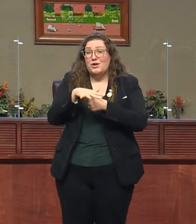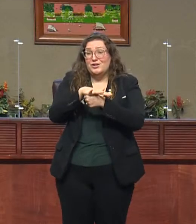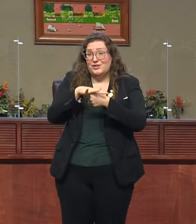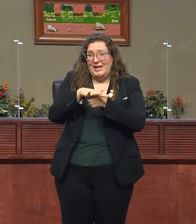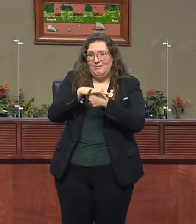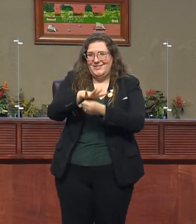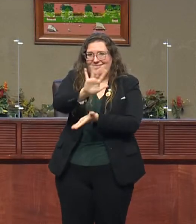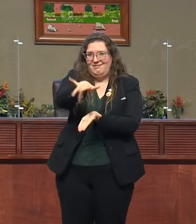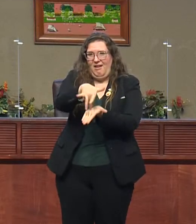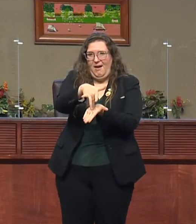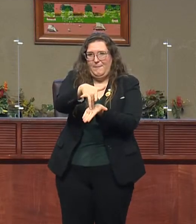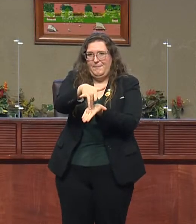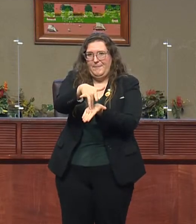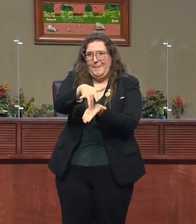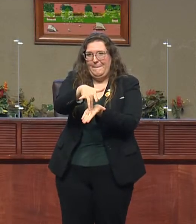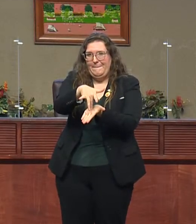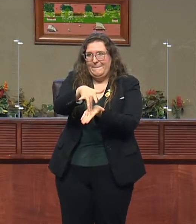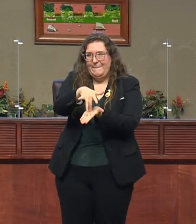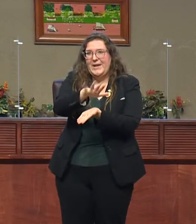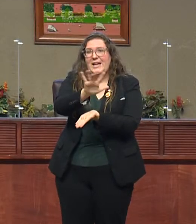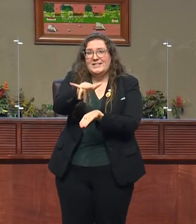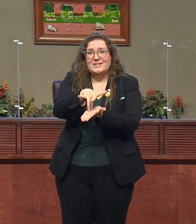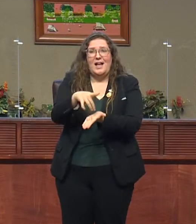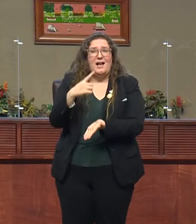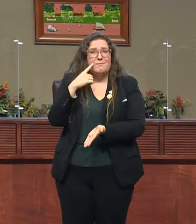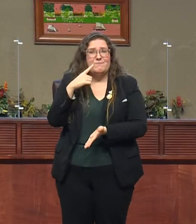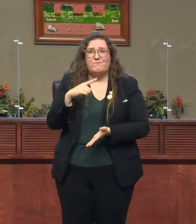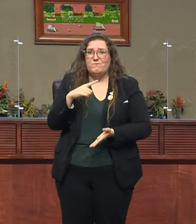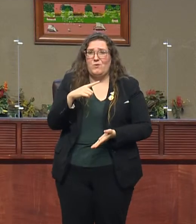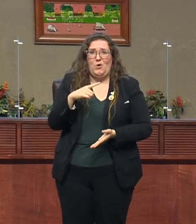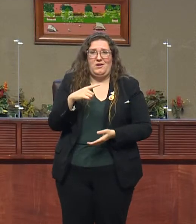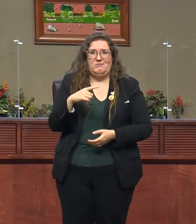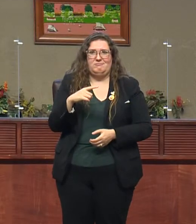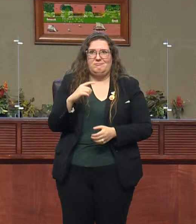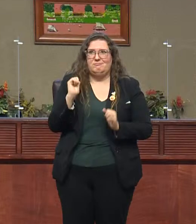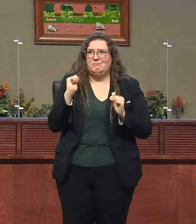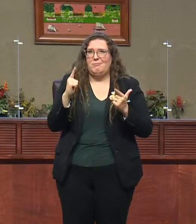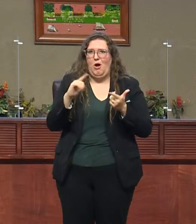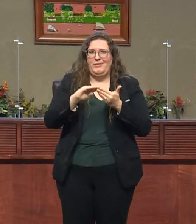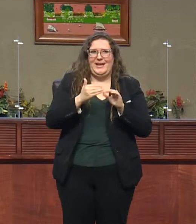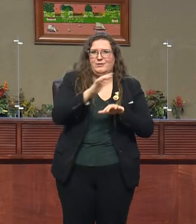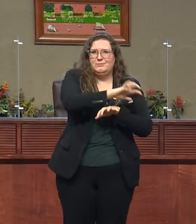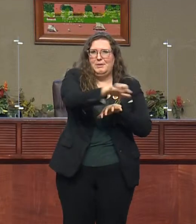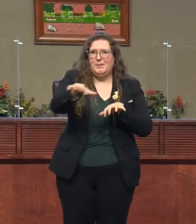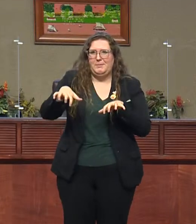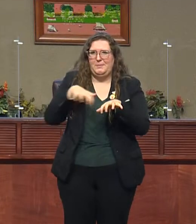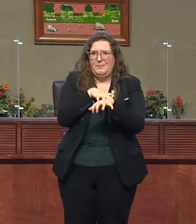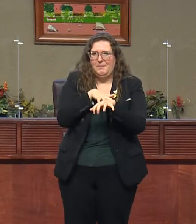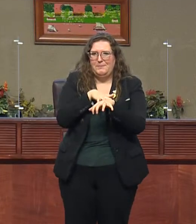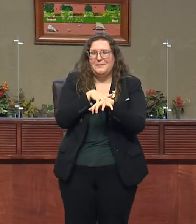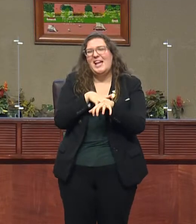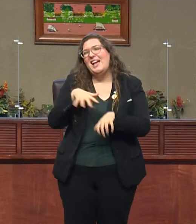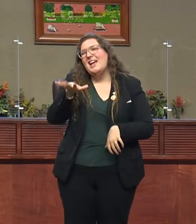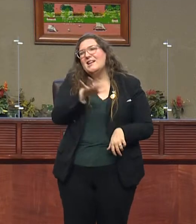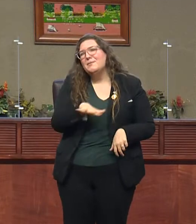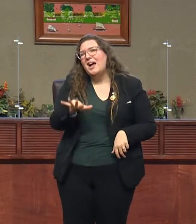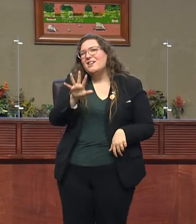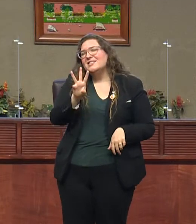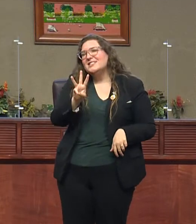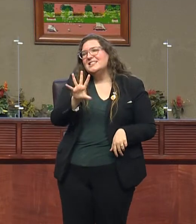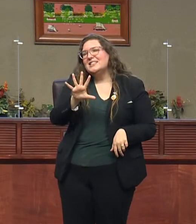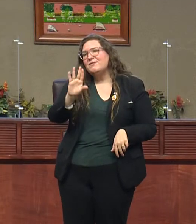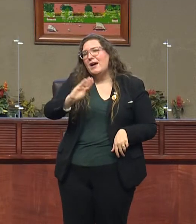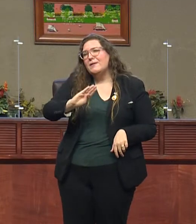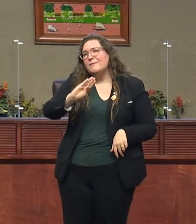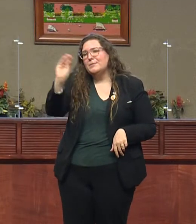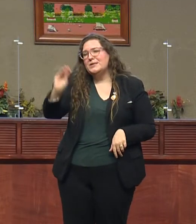hub for the entire region. And about, I believe, is 65% of the people vaccinated at the